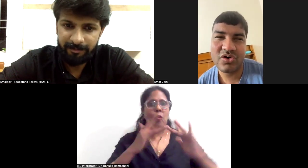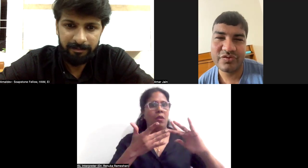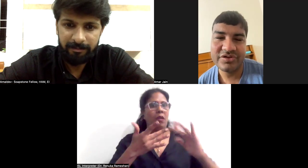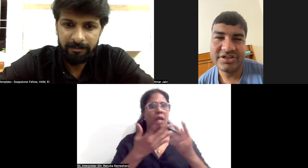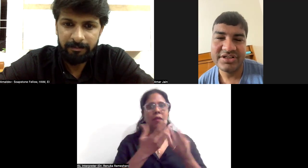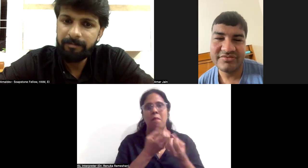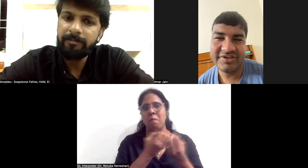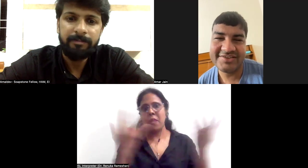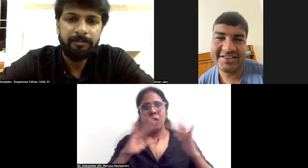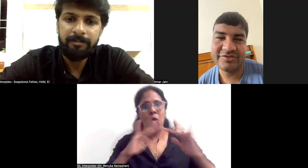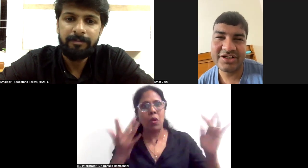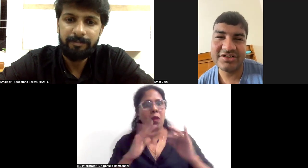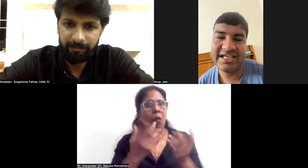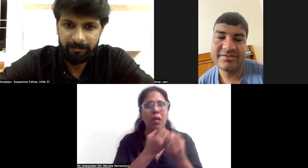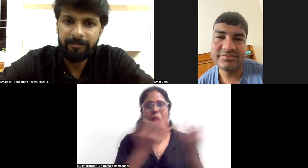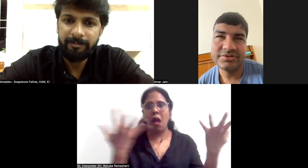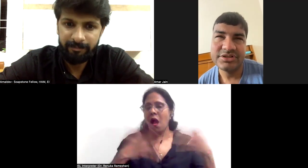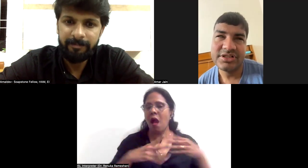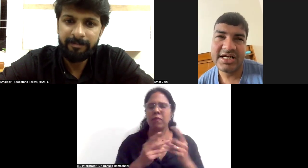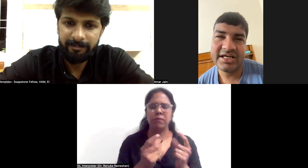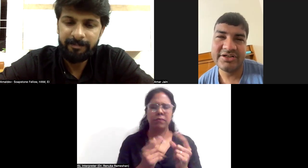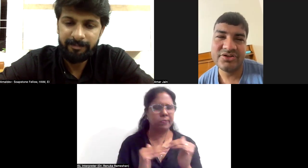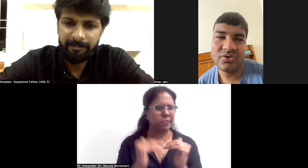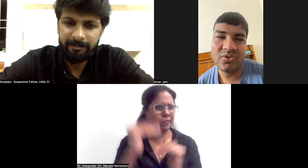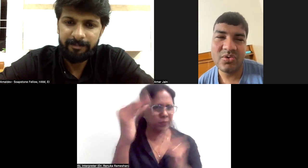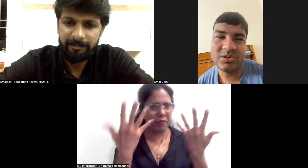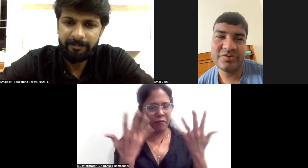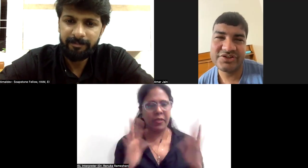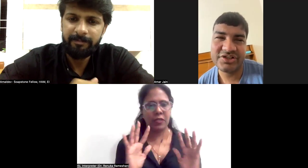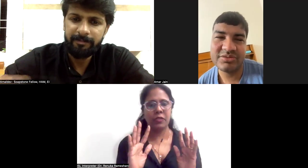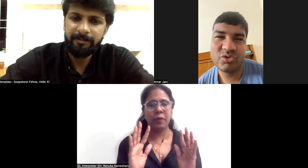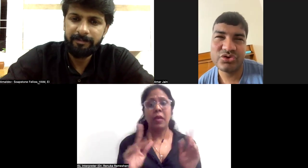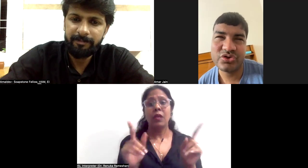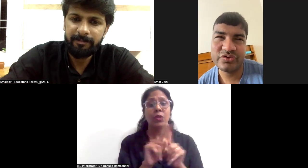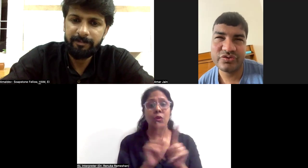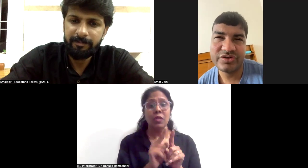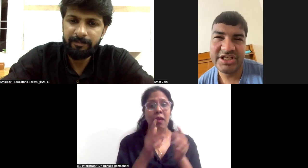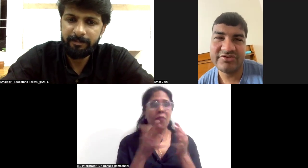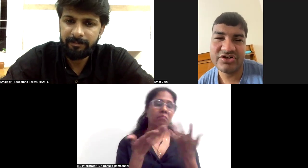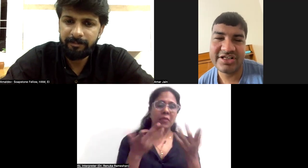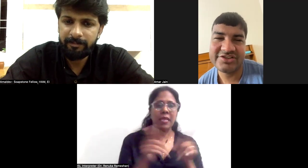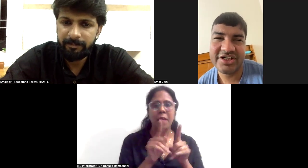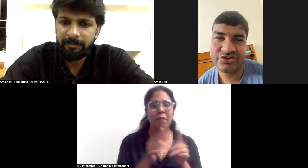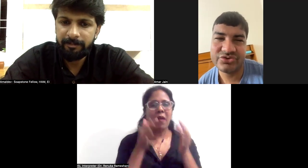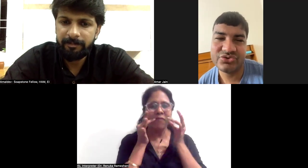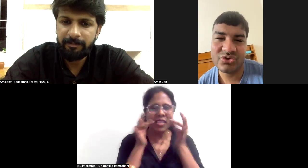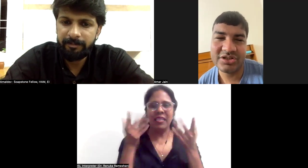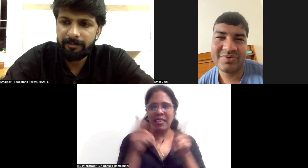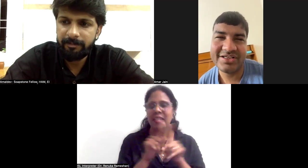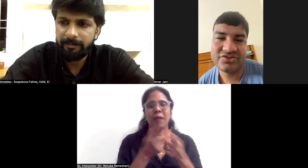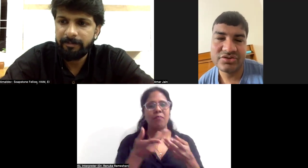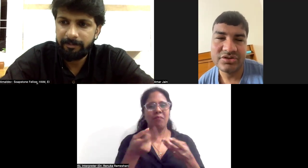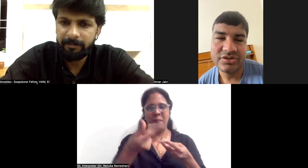digitization took off very significantly, and all the physical modes of even transactions